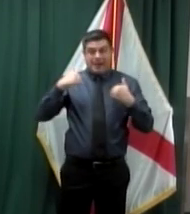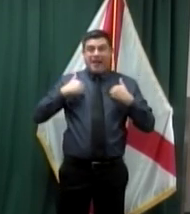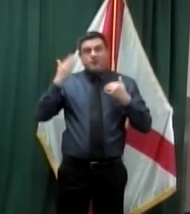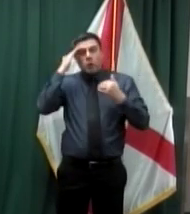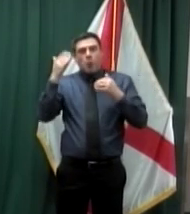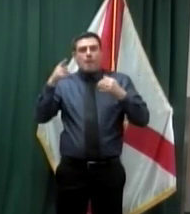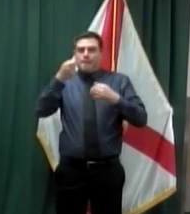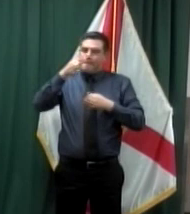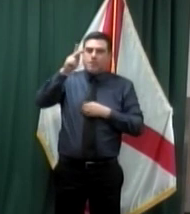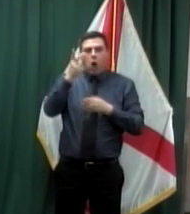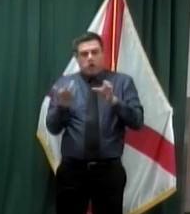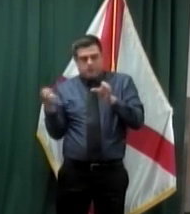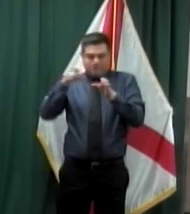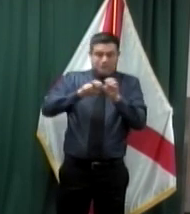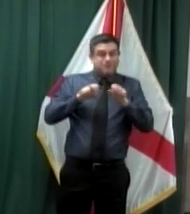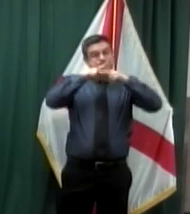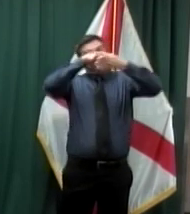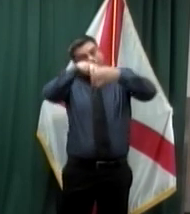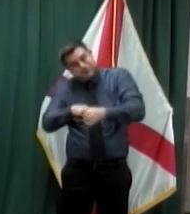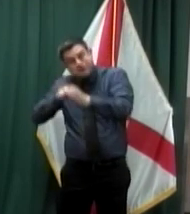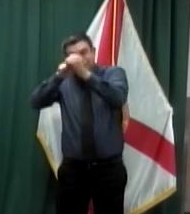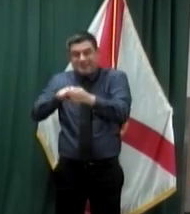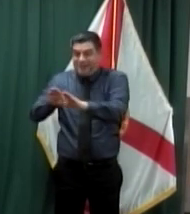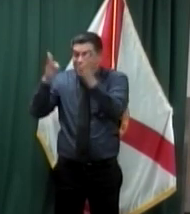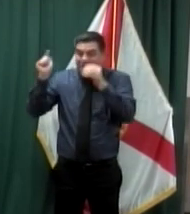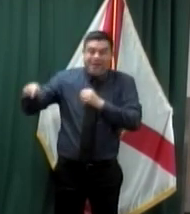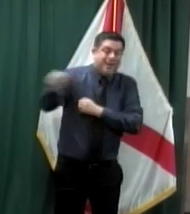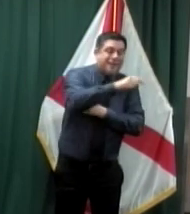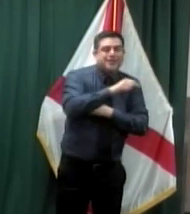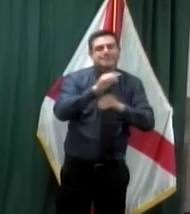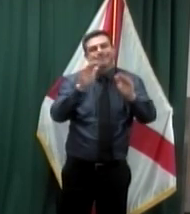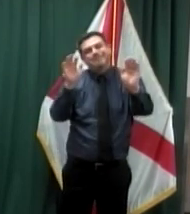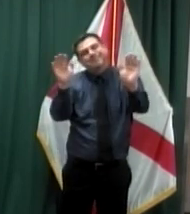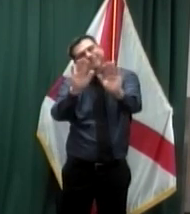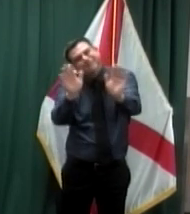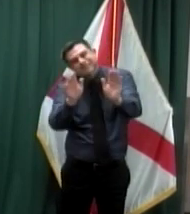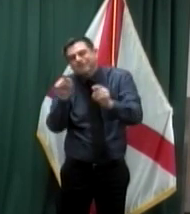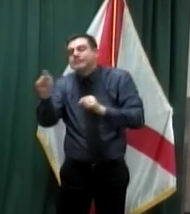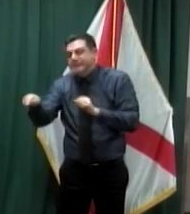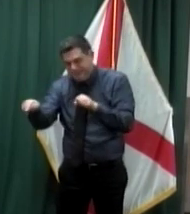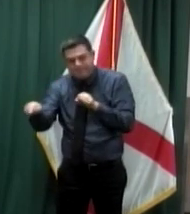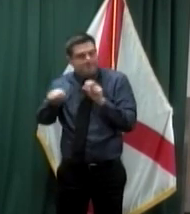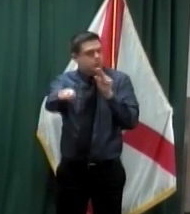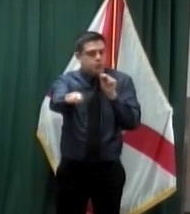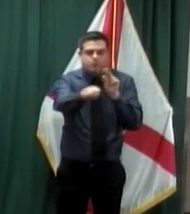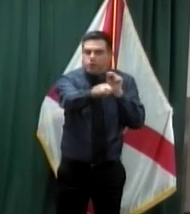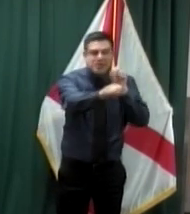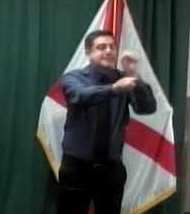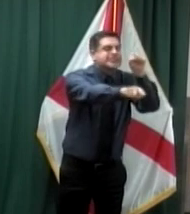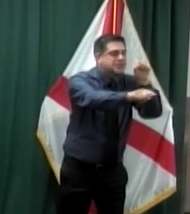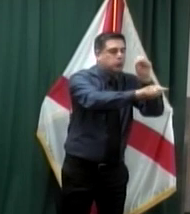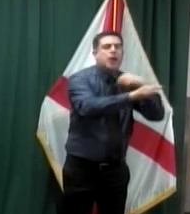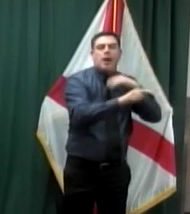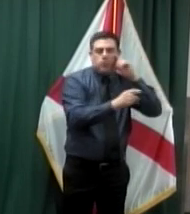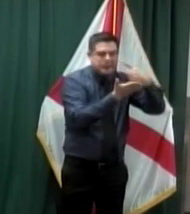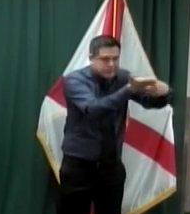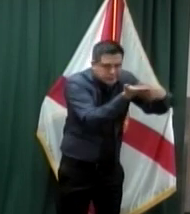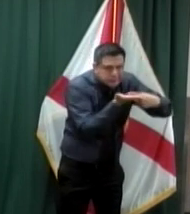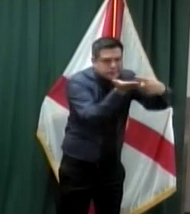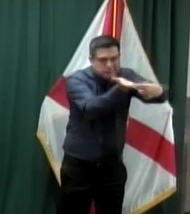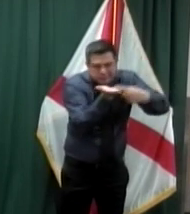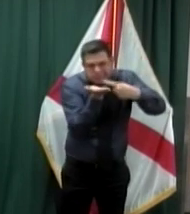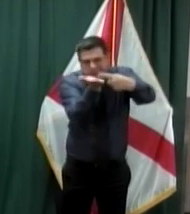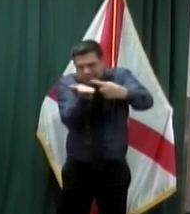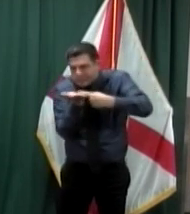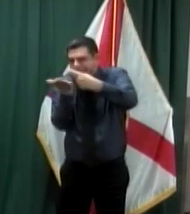park owners. That is run through the Department of Agriculture and Consumer Services, and we have written letters of consent